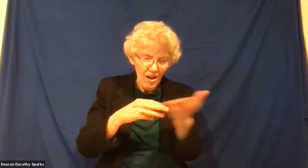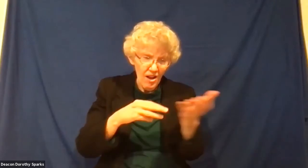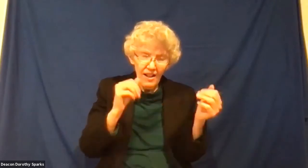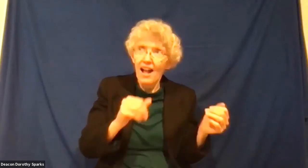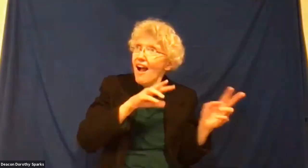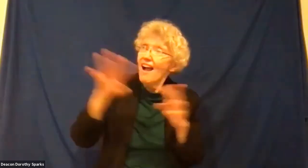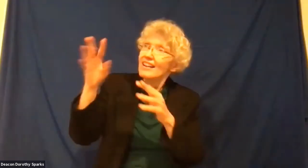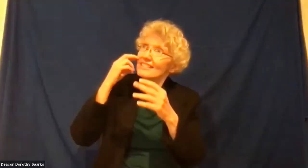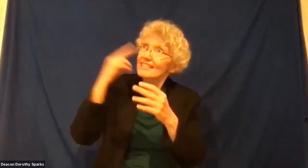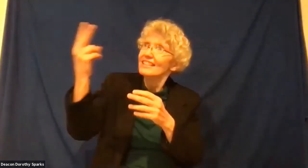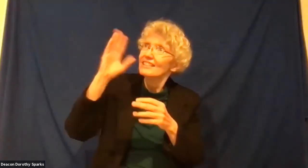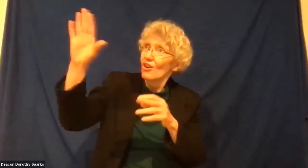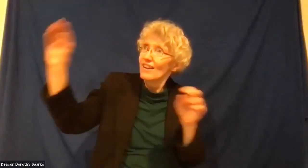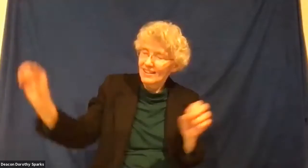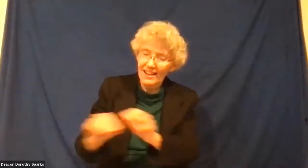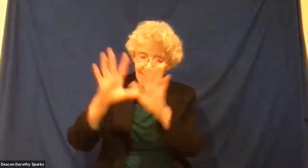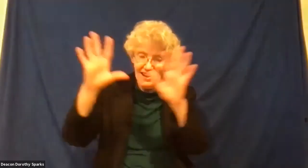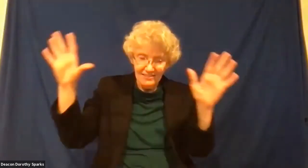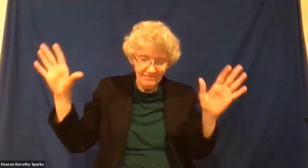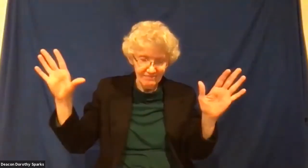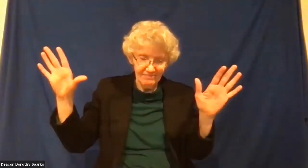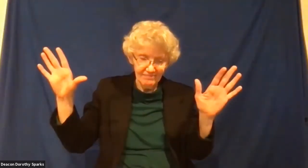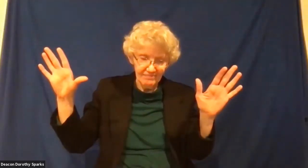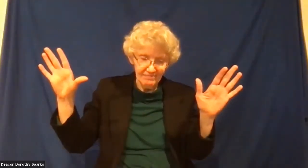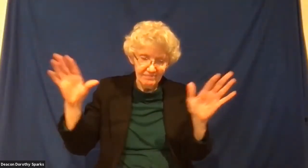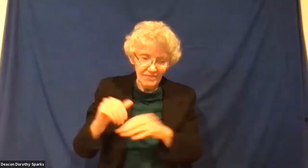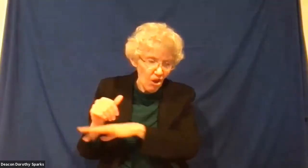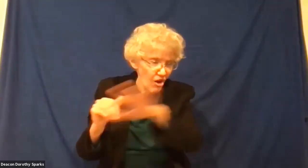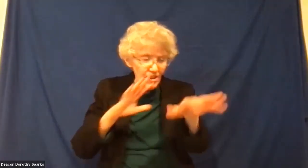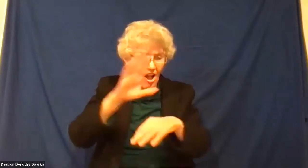be to have your light.